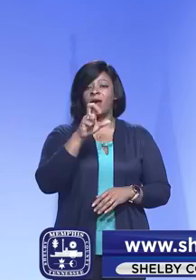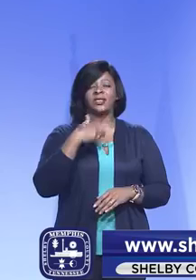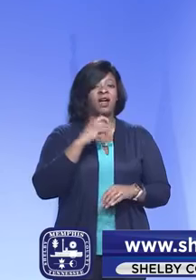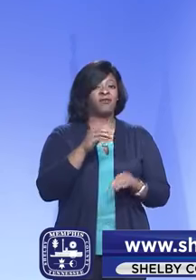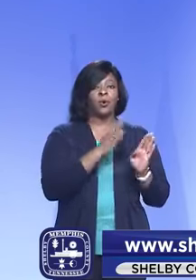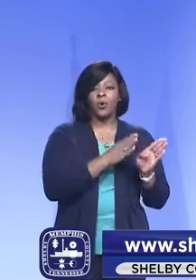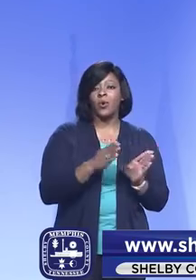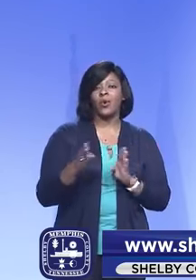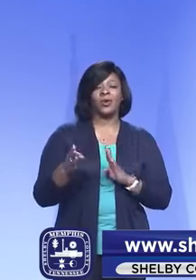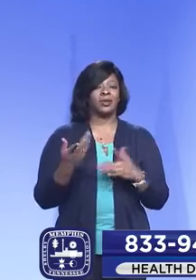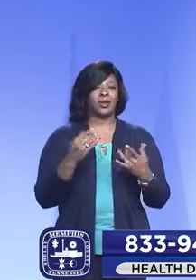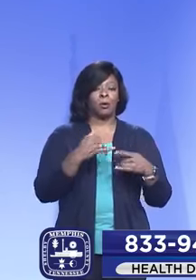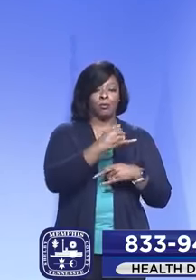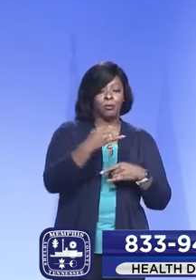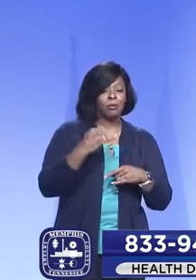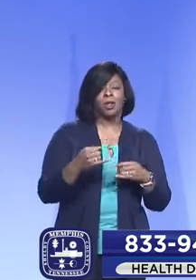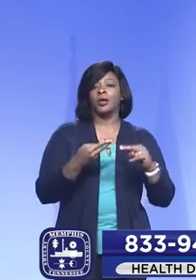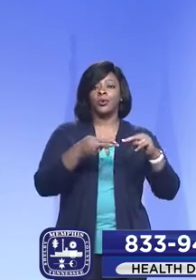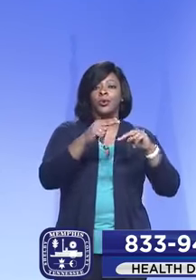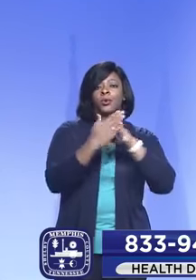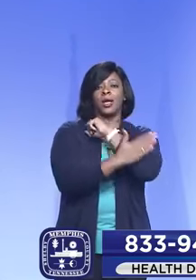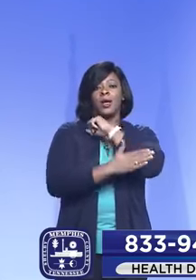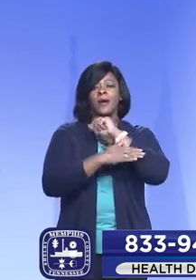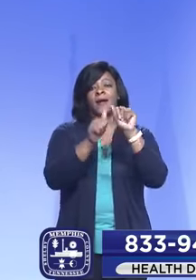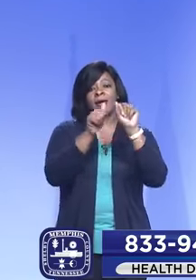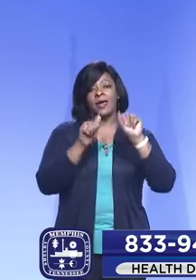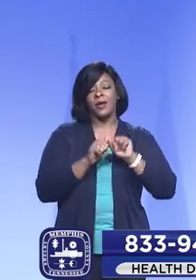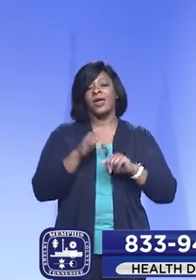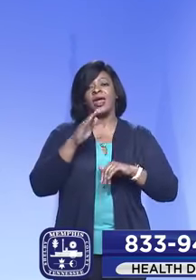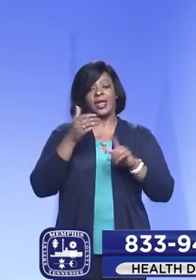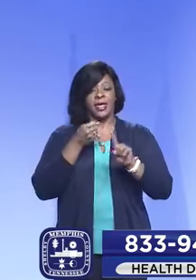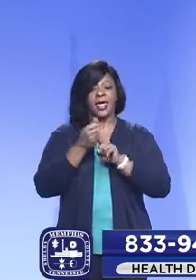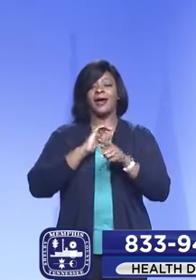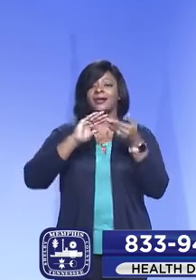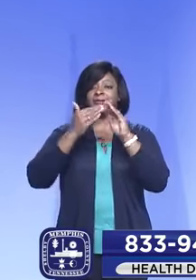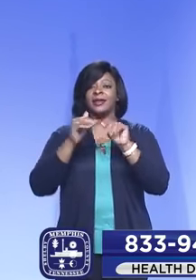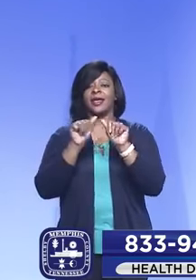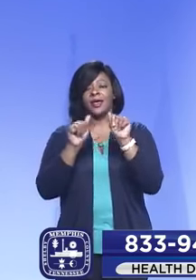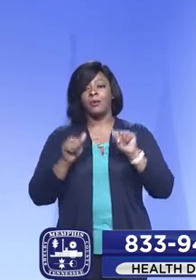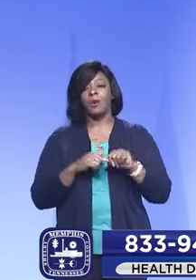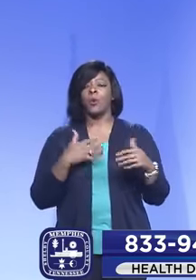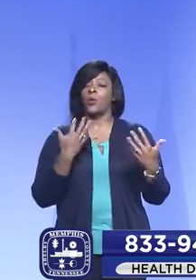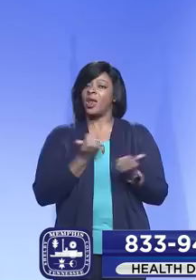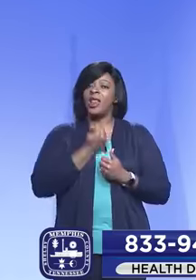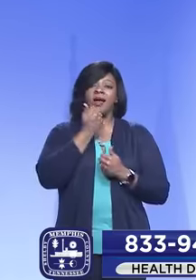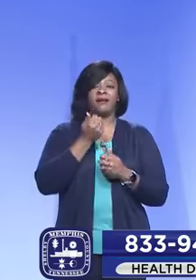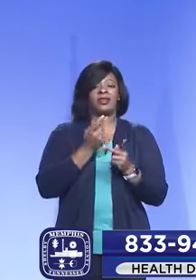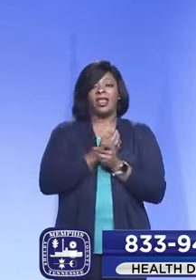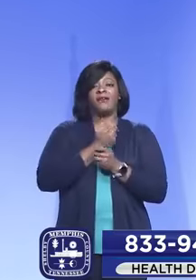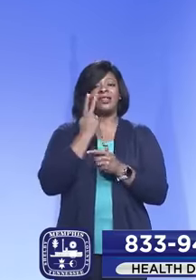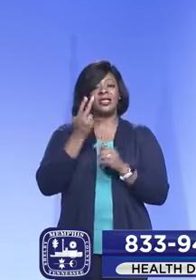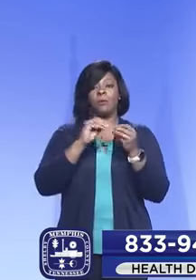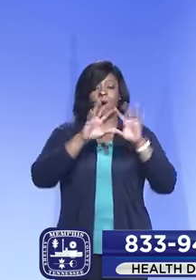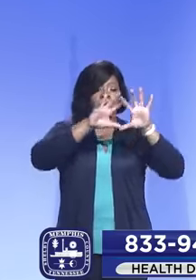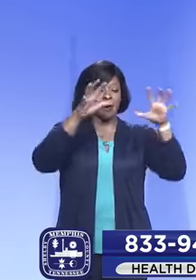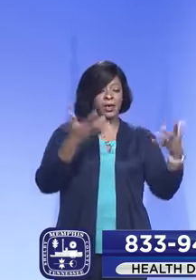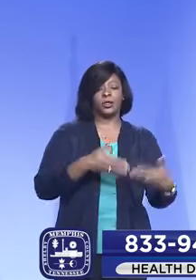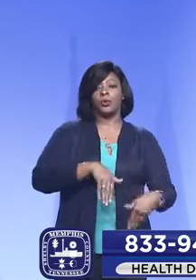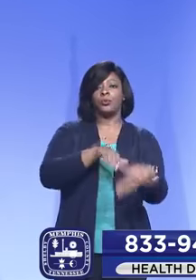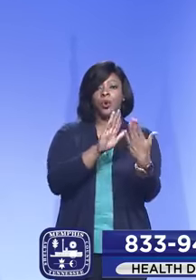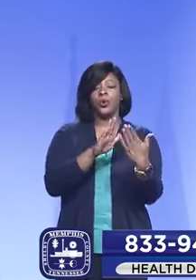and that if there's an uptick in the rural areas, that uptick could affect our urban areas. And so we would love to see a more comprehensive